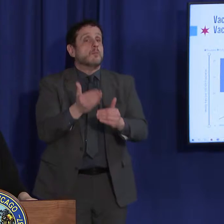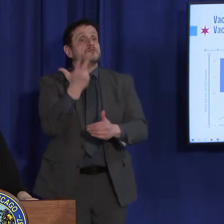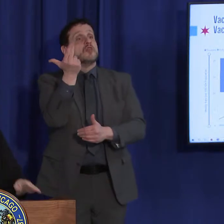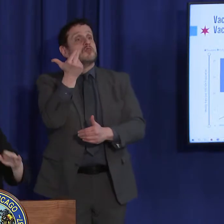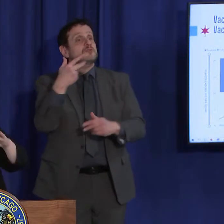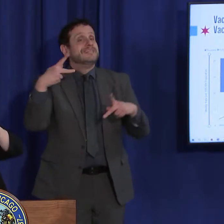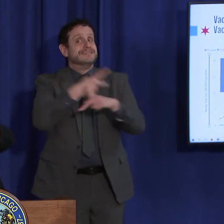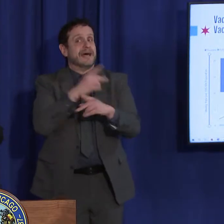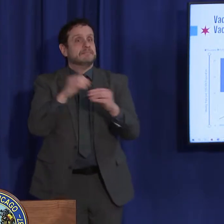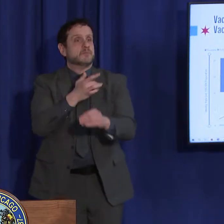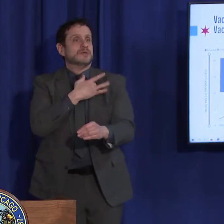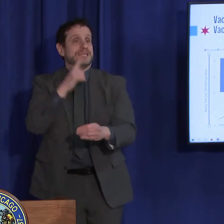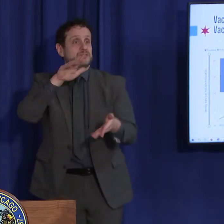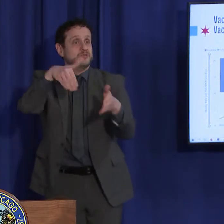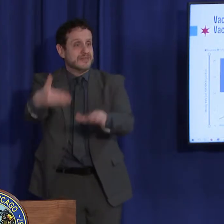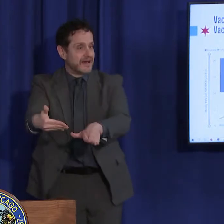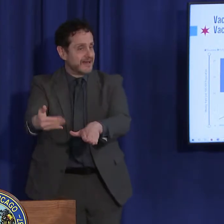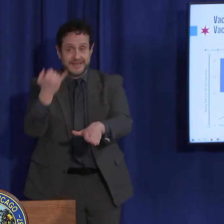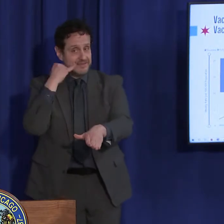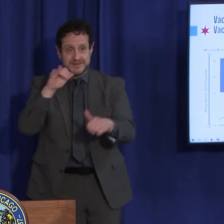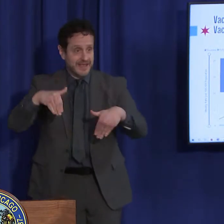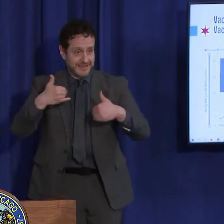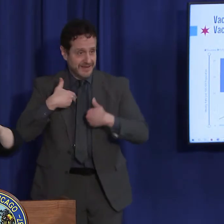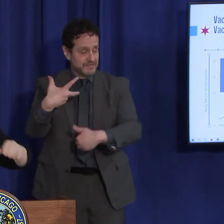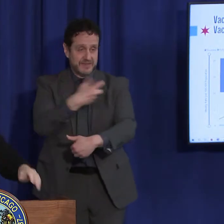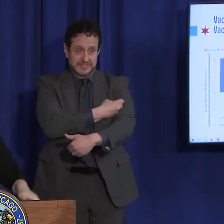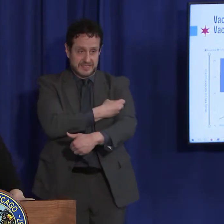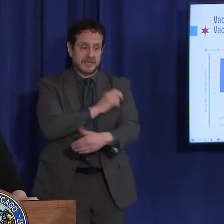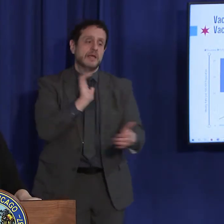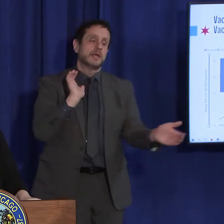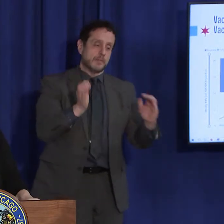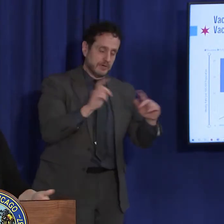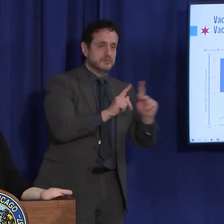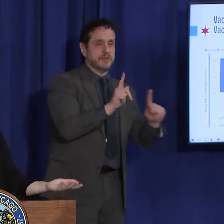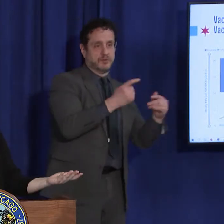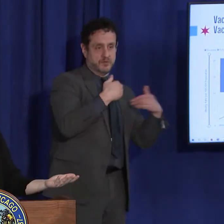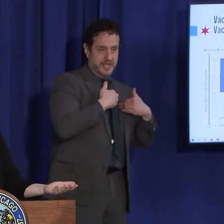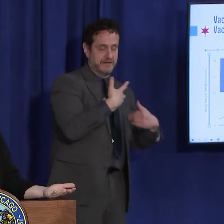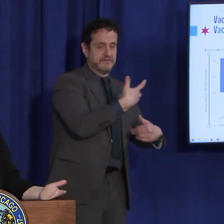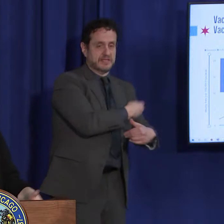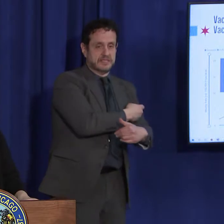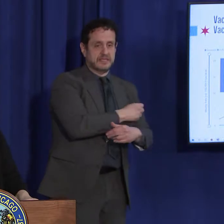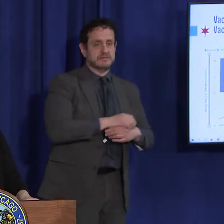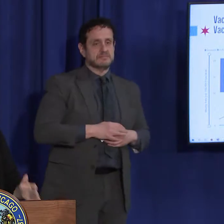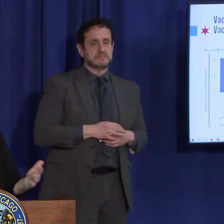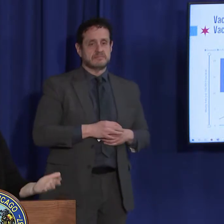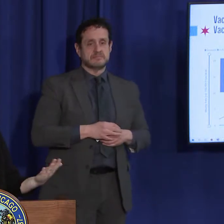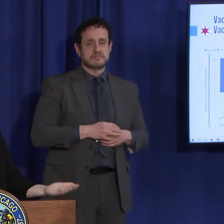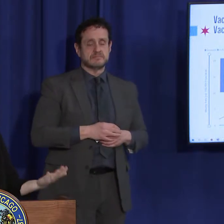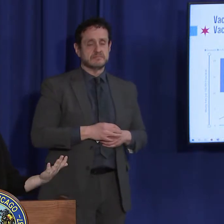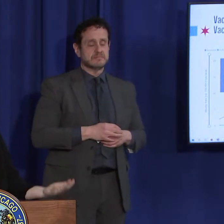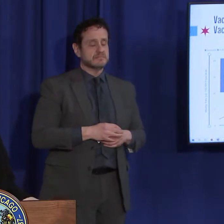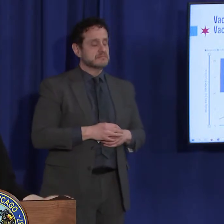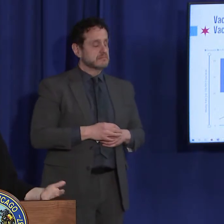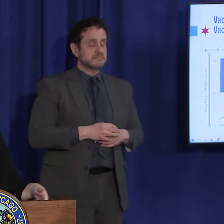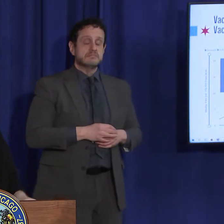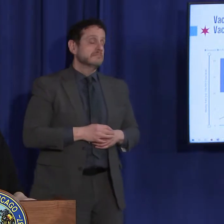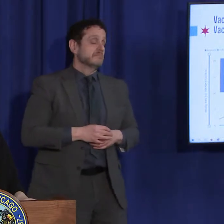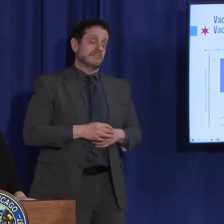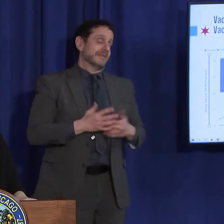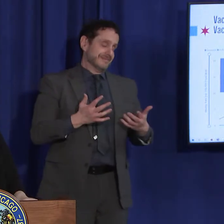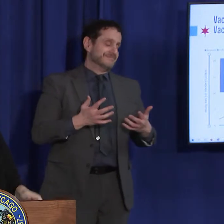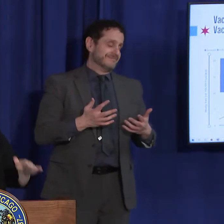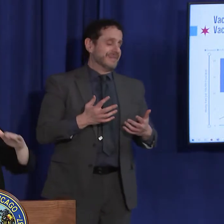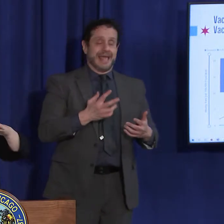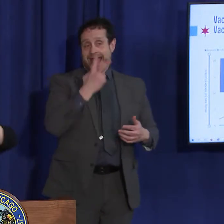and boosted. And you see how in the Omicron surge in the blue there in Chicago, we saw almost no increase. We're never going to get rid of COVID